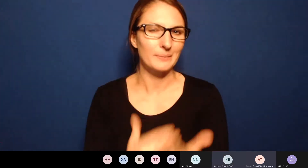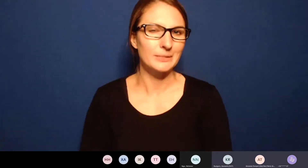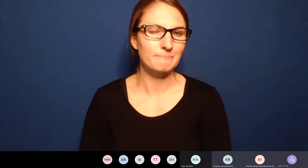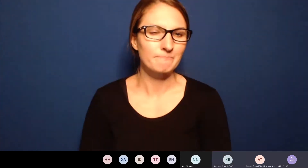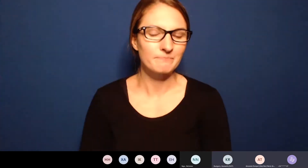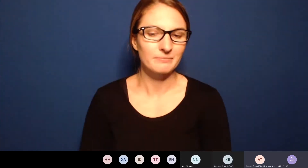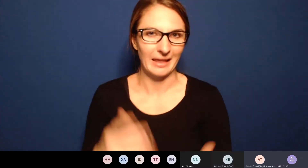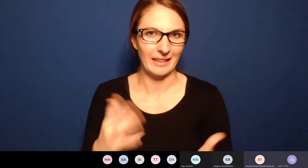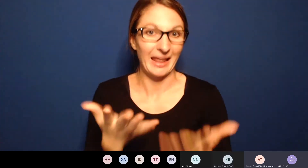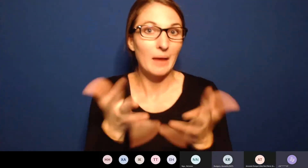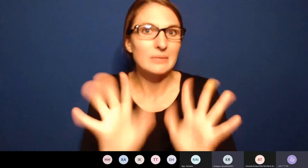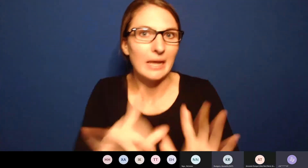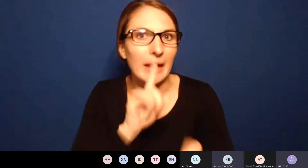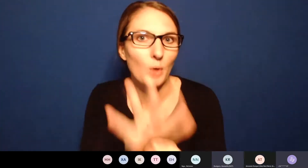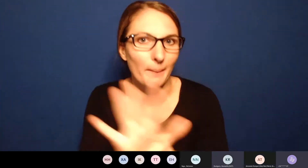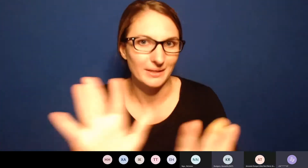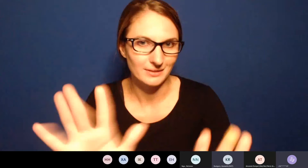And I'm done, I promise.